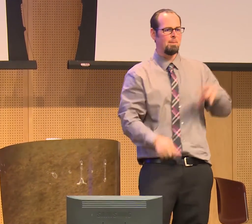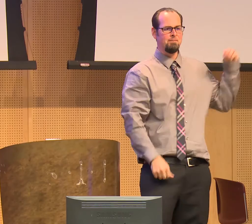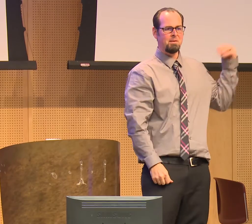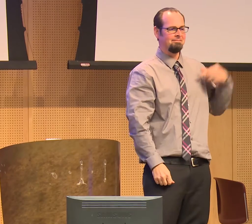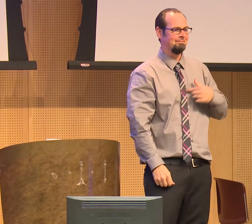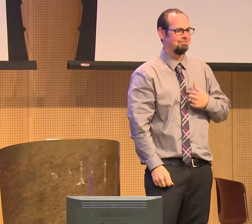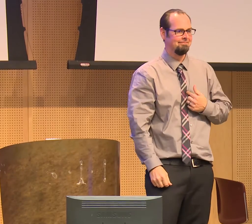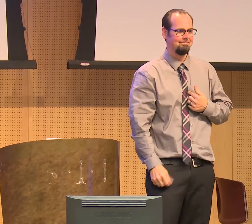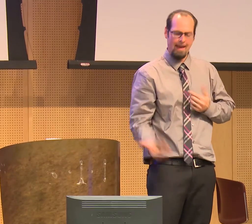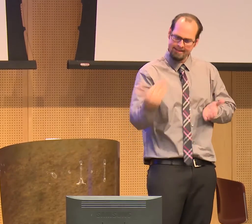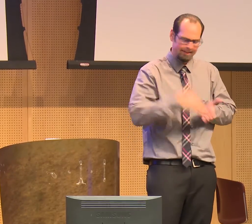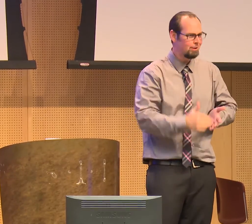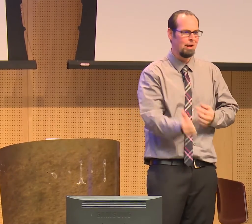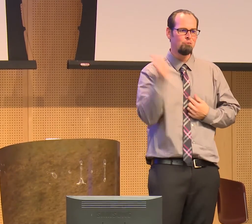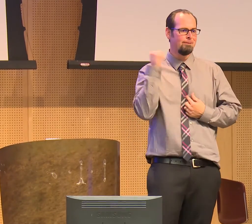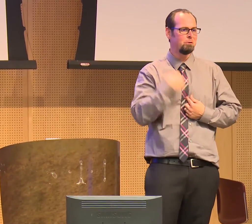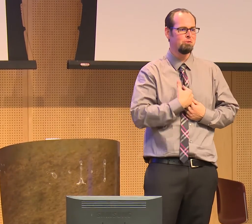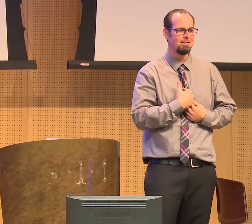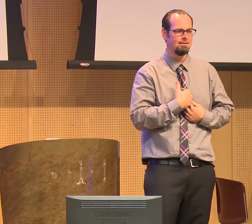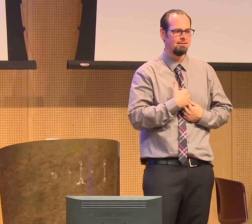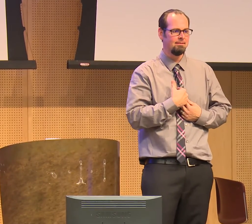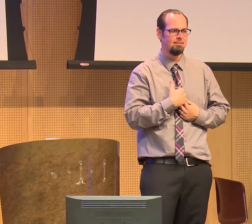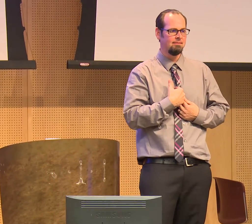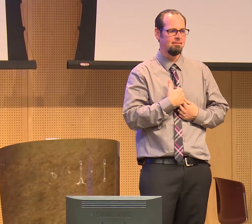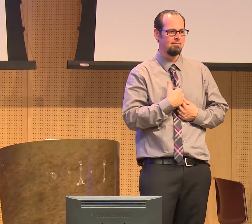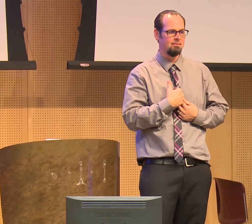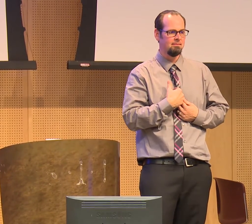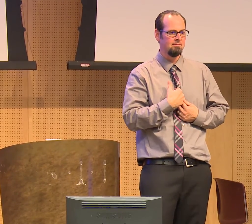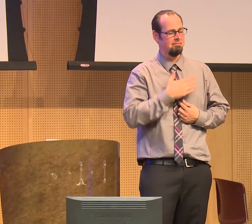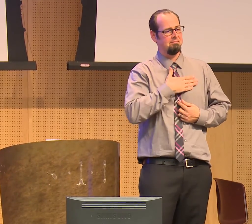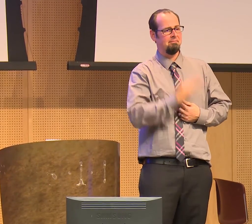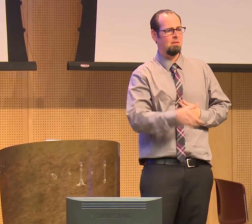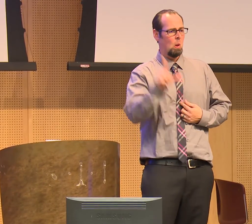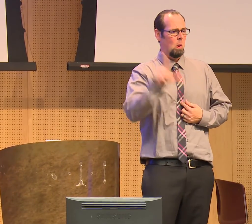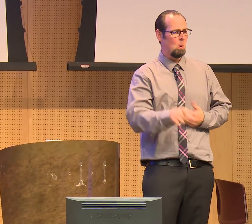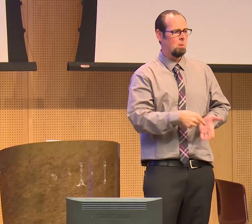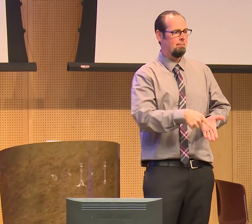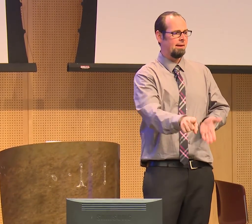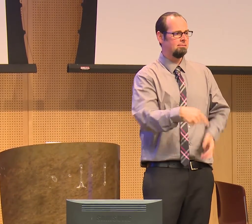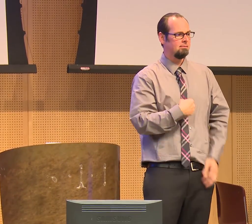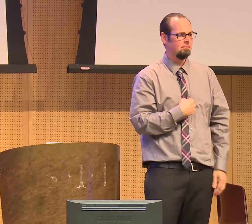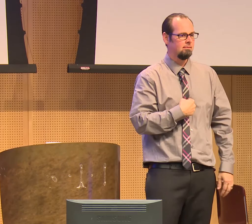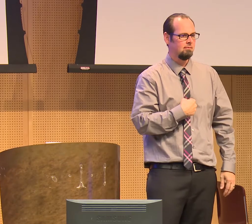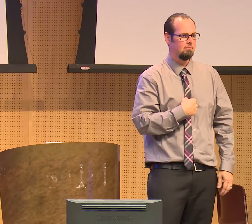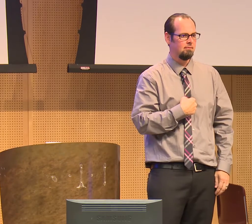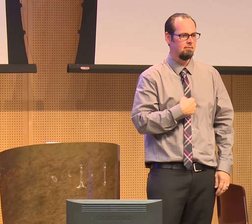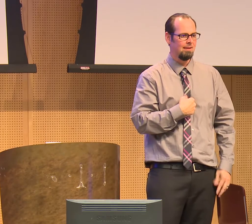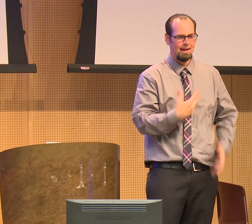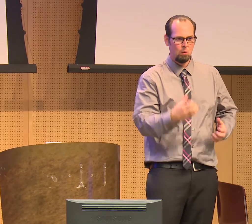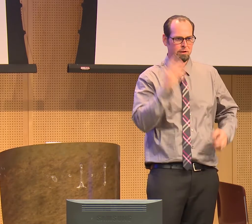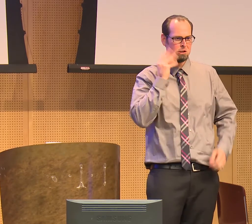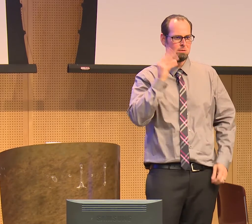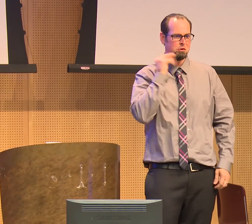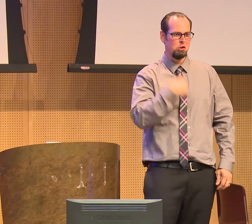I would try to explain to them that I could. They wanted me out, and I refused to leave. I said I would accept low